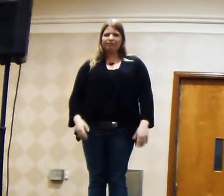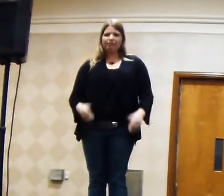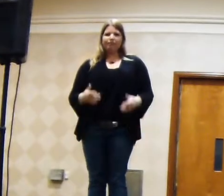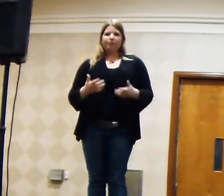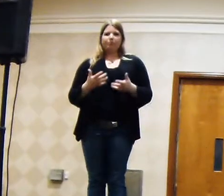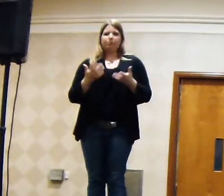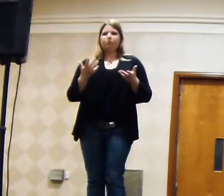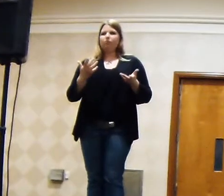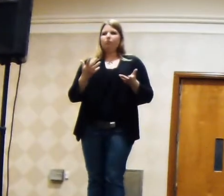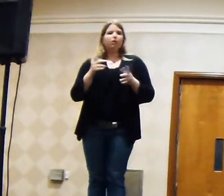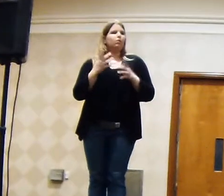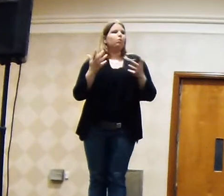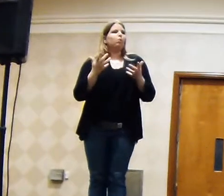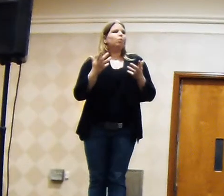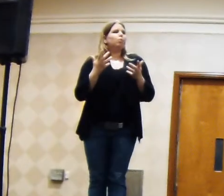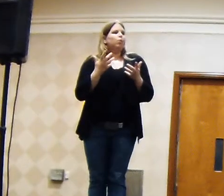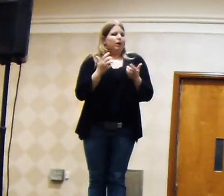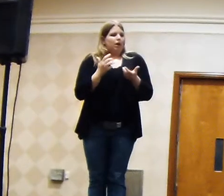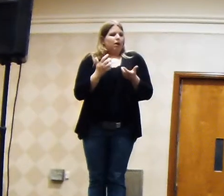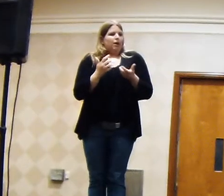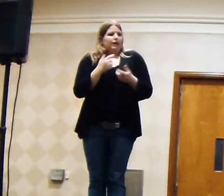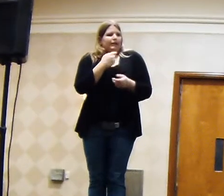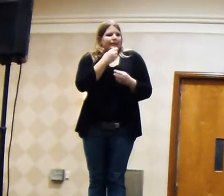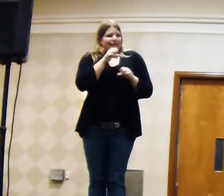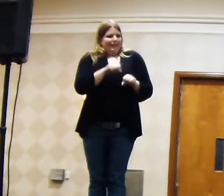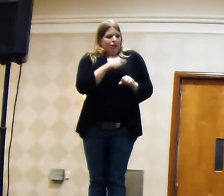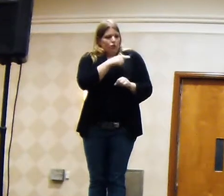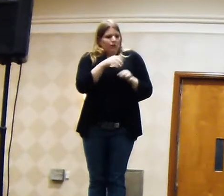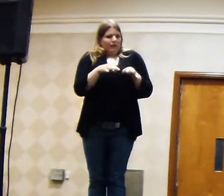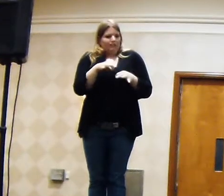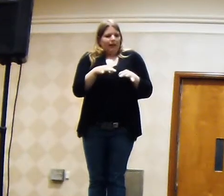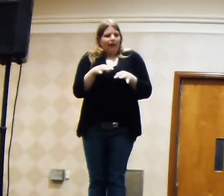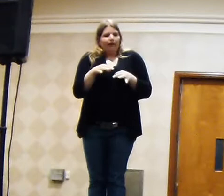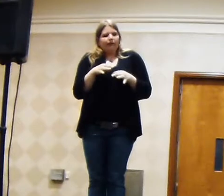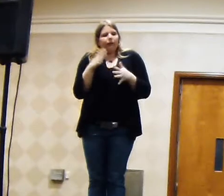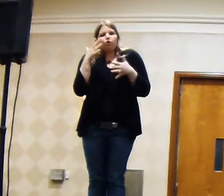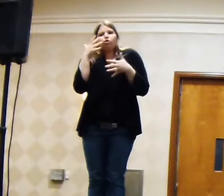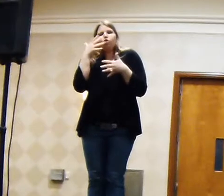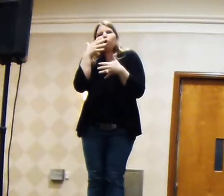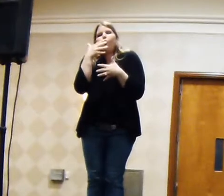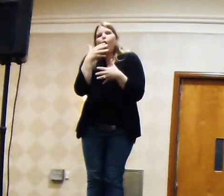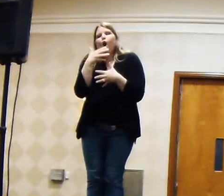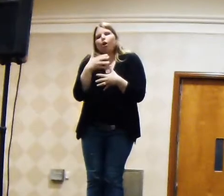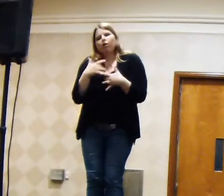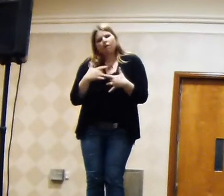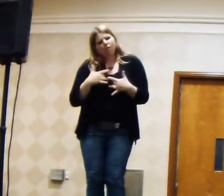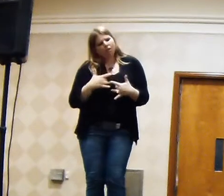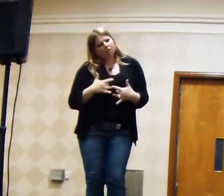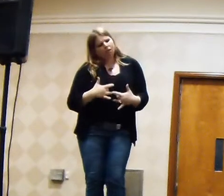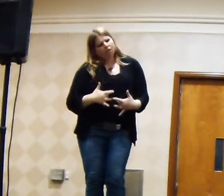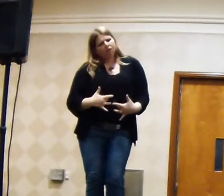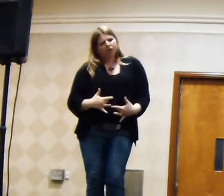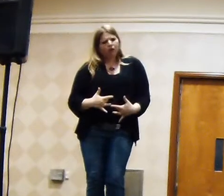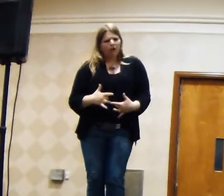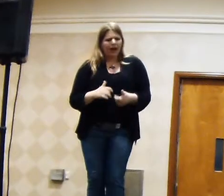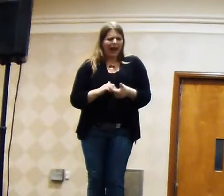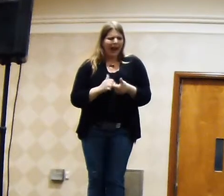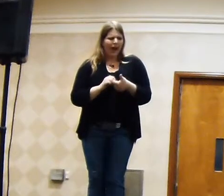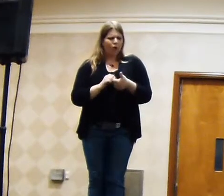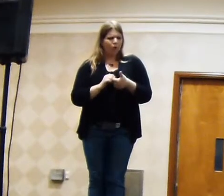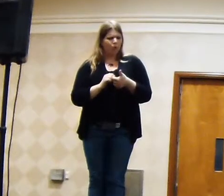What is sort of the darkest that you've had to go in your work? When have you really been able to plumb that kind of